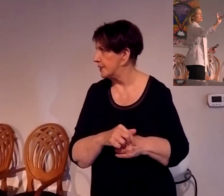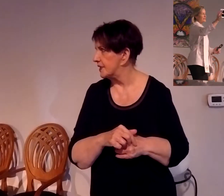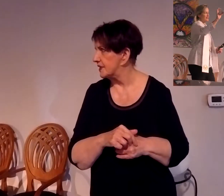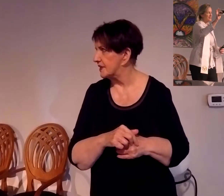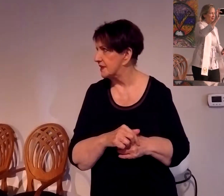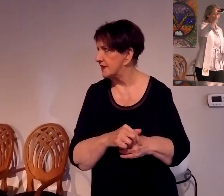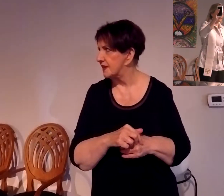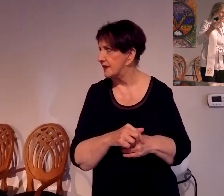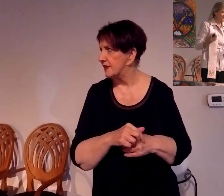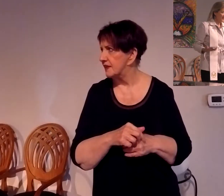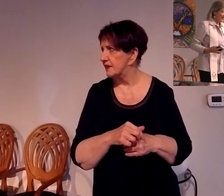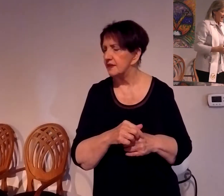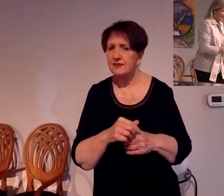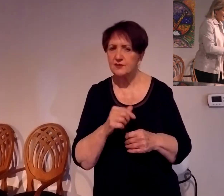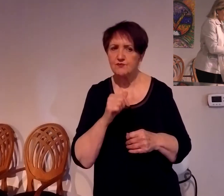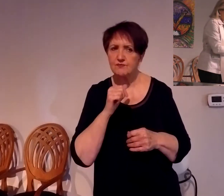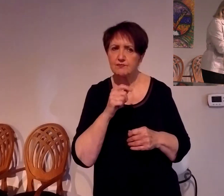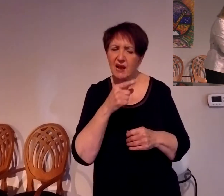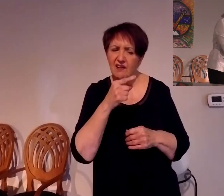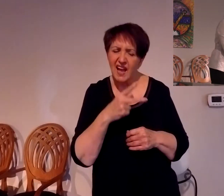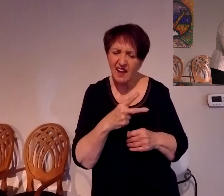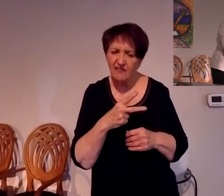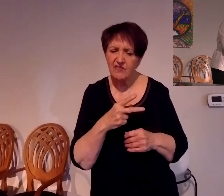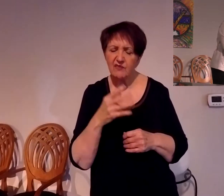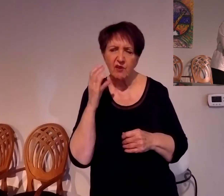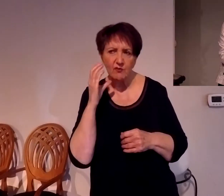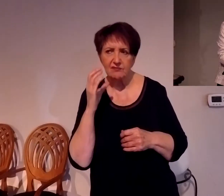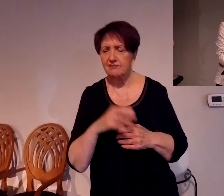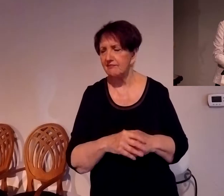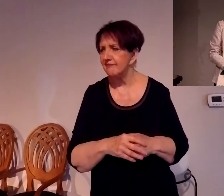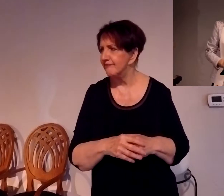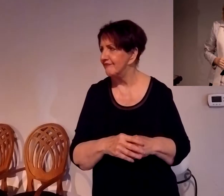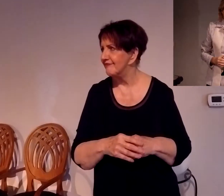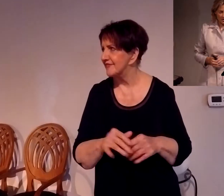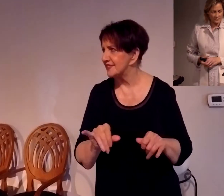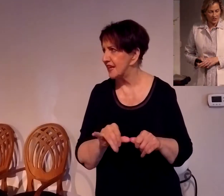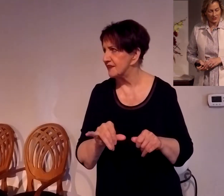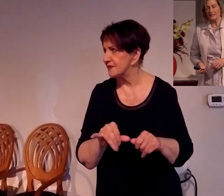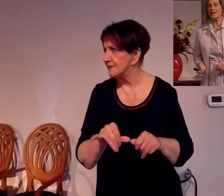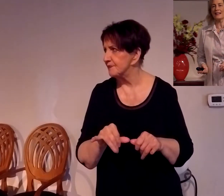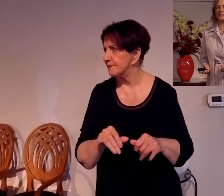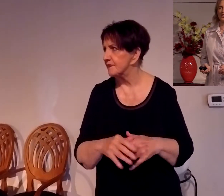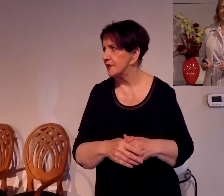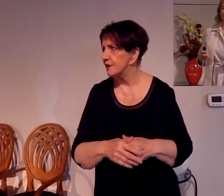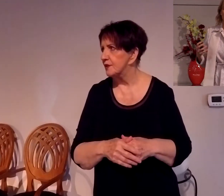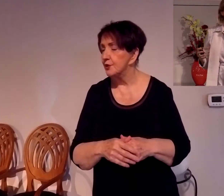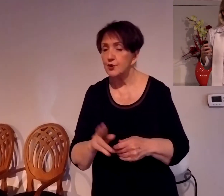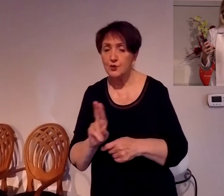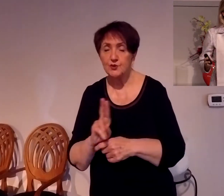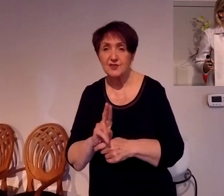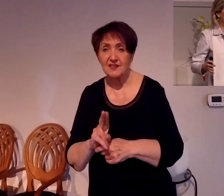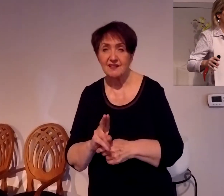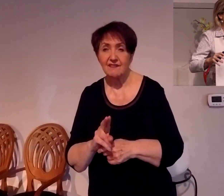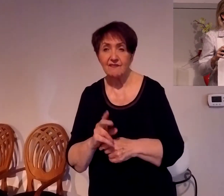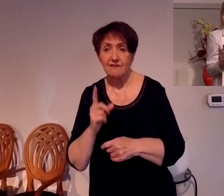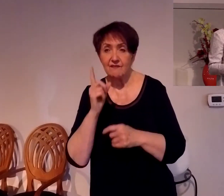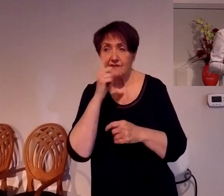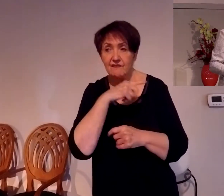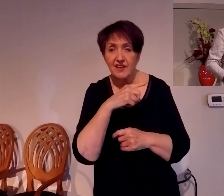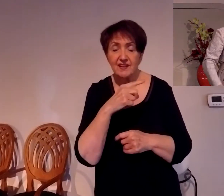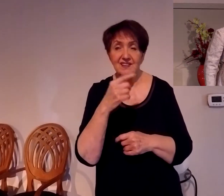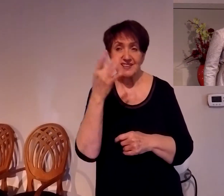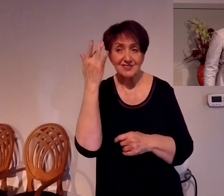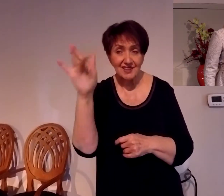little less than this iPhone. And it's using artificial intelligence. This guy has figured out how to